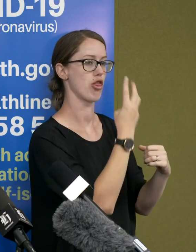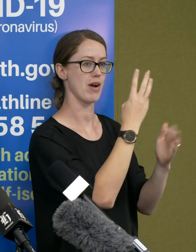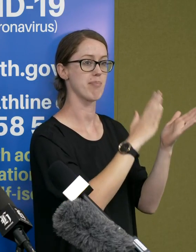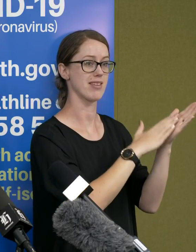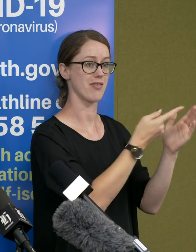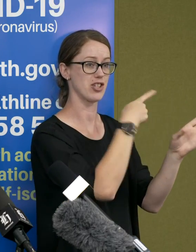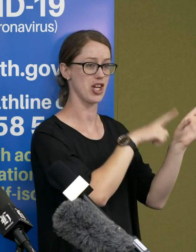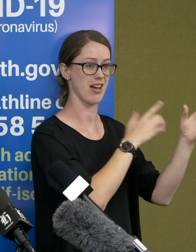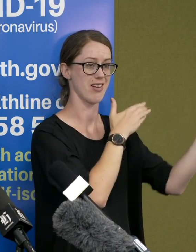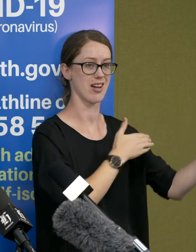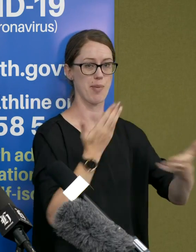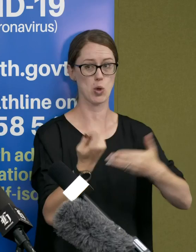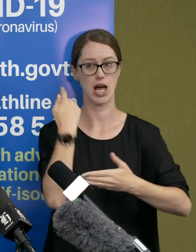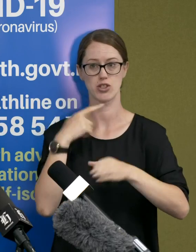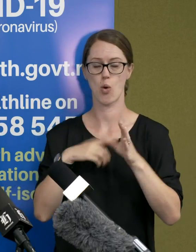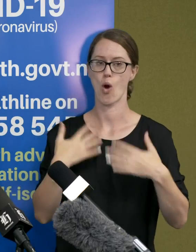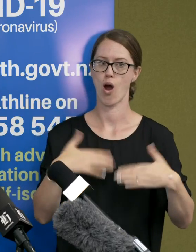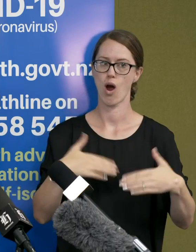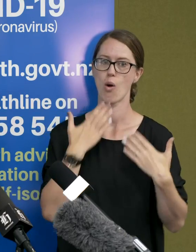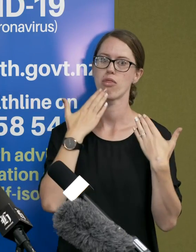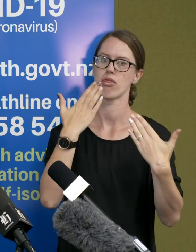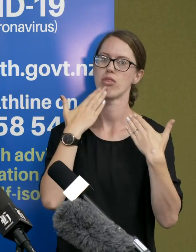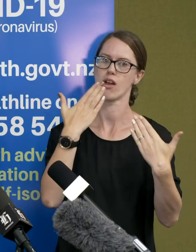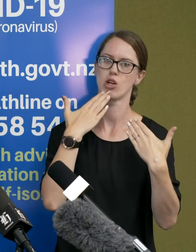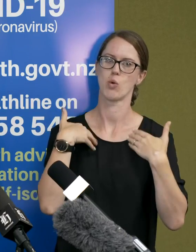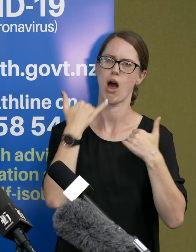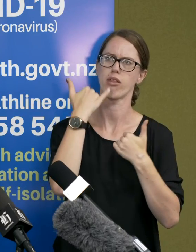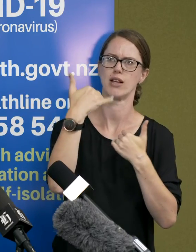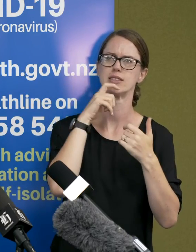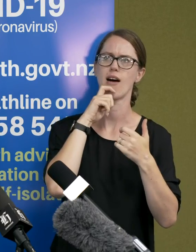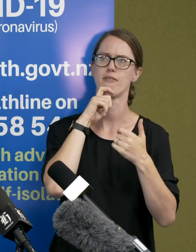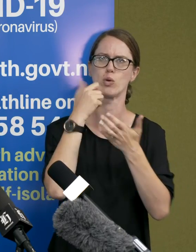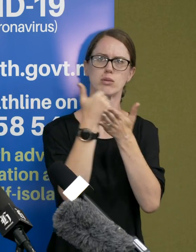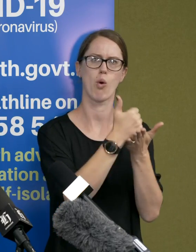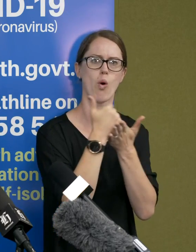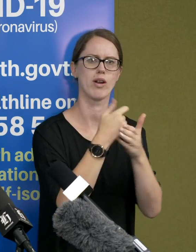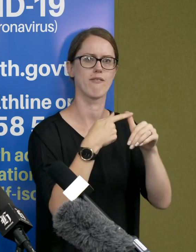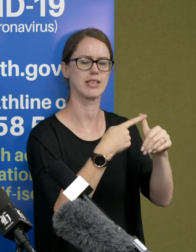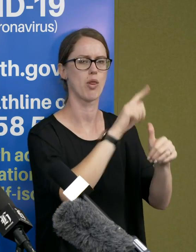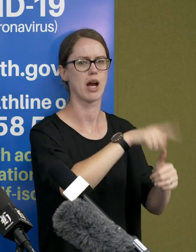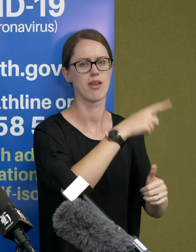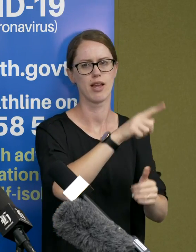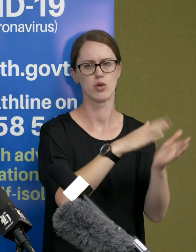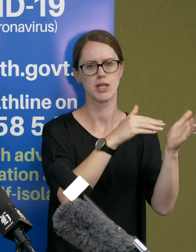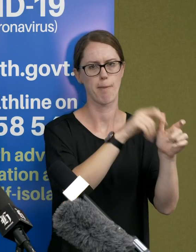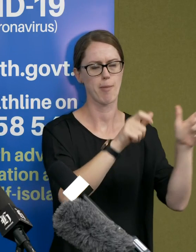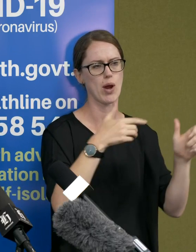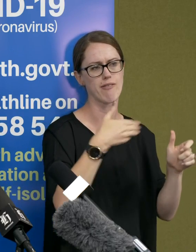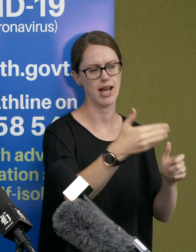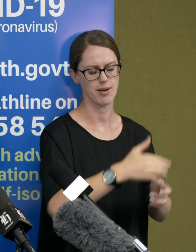year compared with last year. And I just want to thank the Healthline staff for the advice they are giving and support to thousands of New Zealanders every